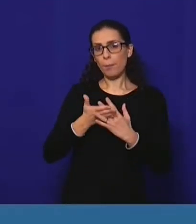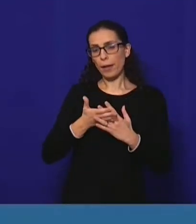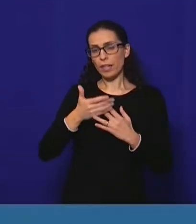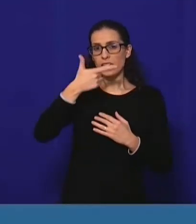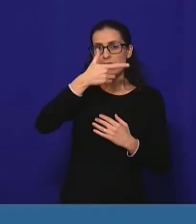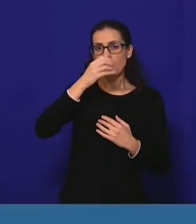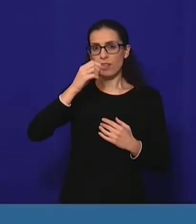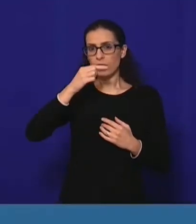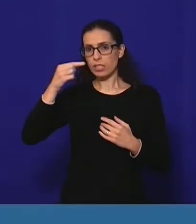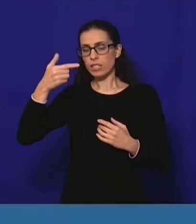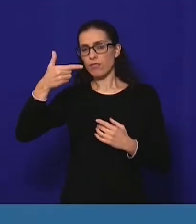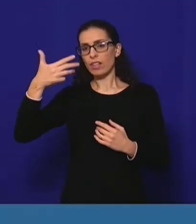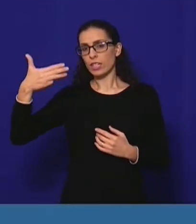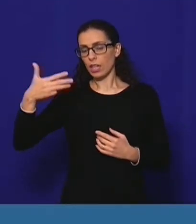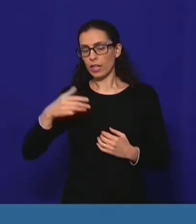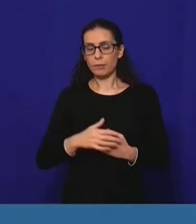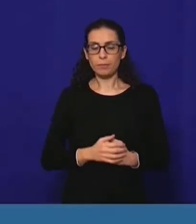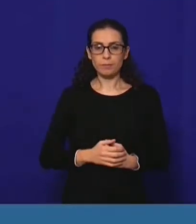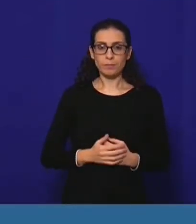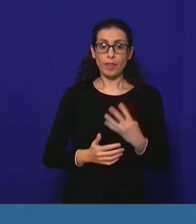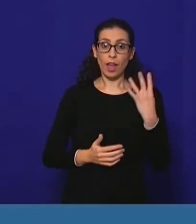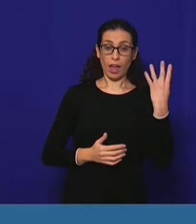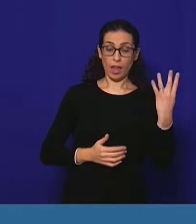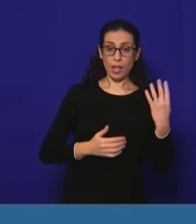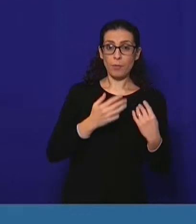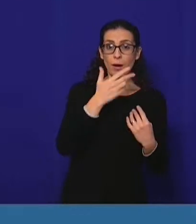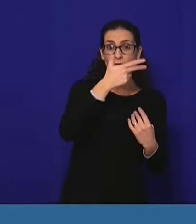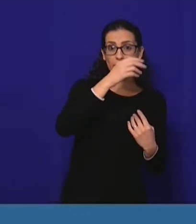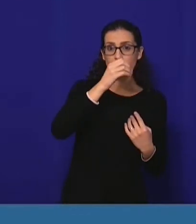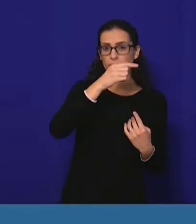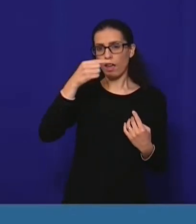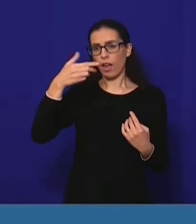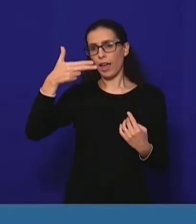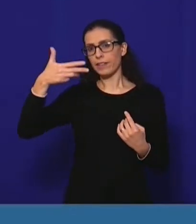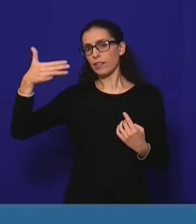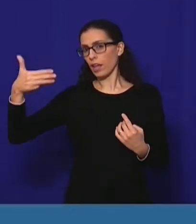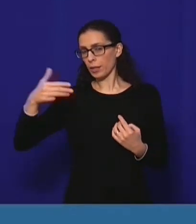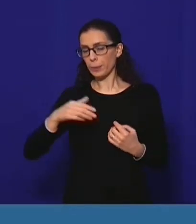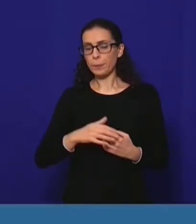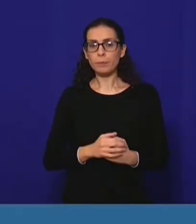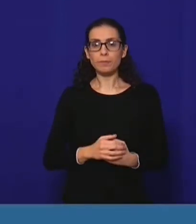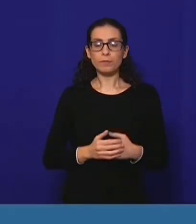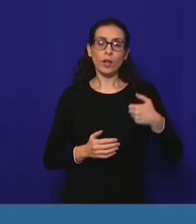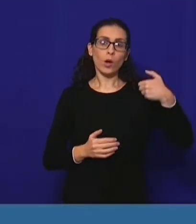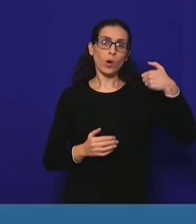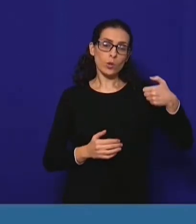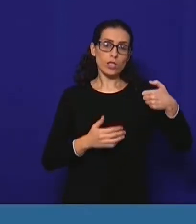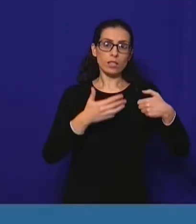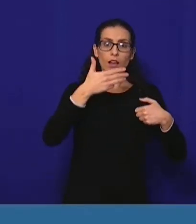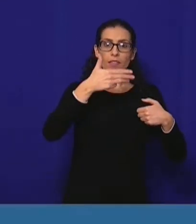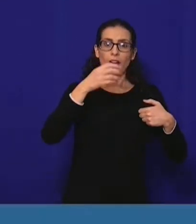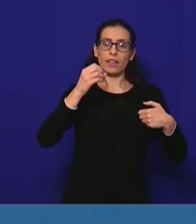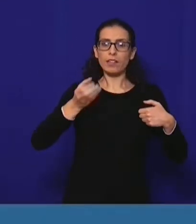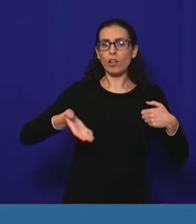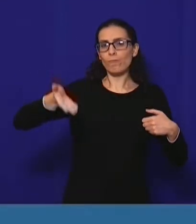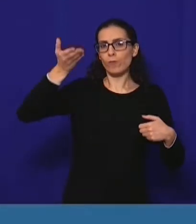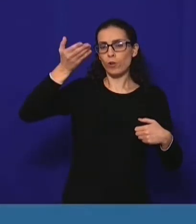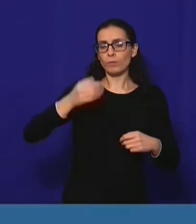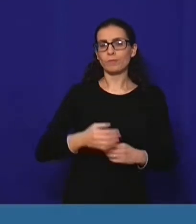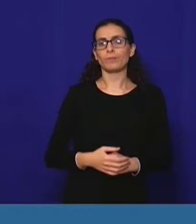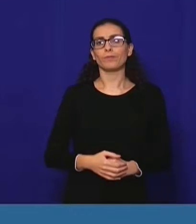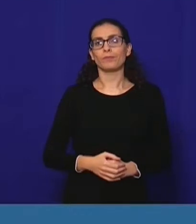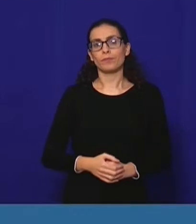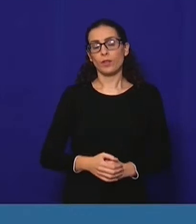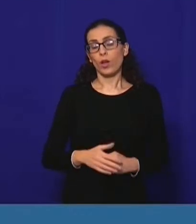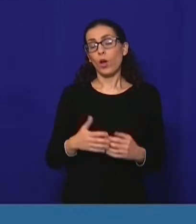70 u 79 sena, 4 persuni bejn 80 u 89 sena u 6 persuni fuq minn 90 sena. U allura